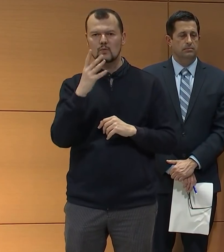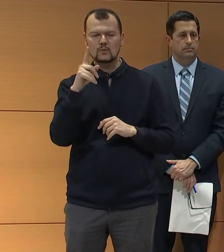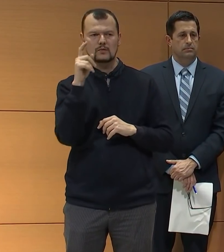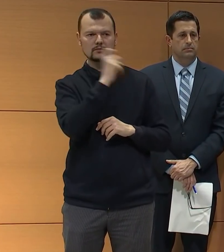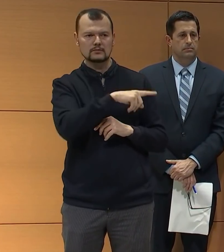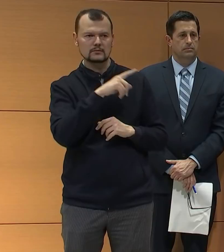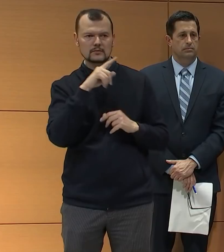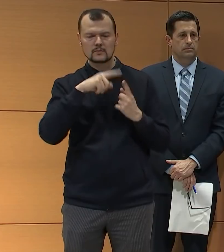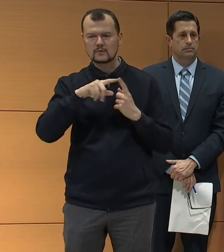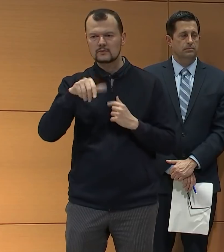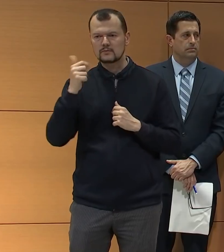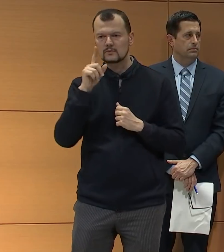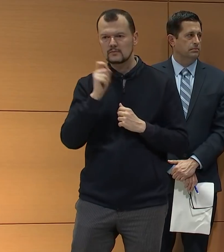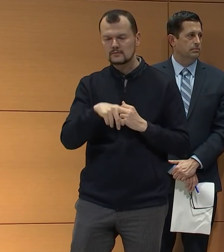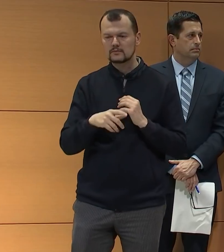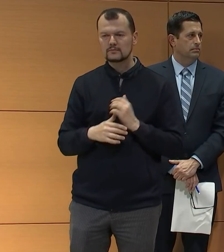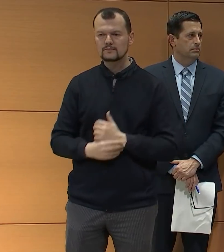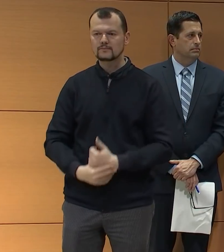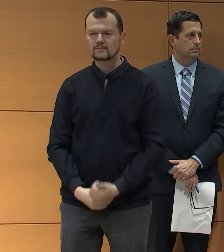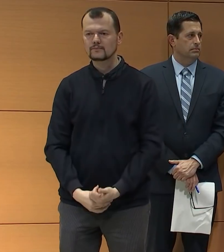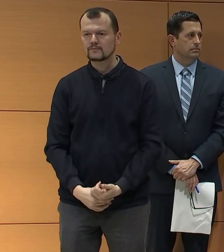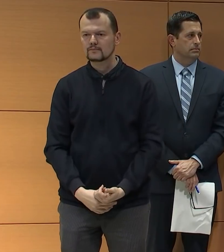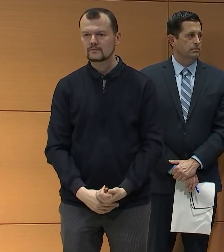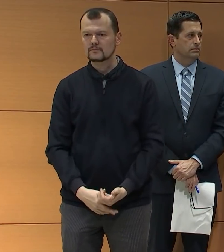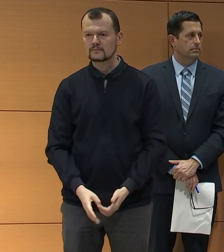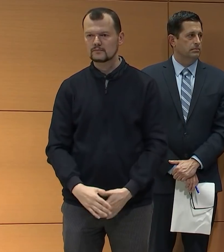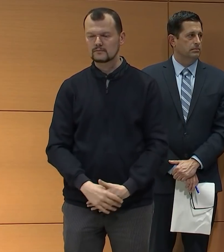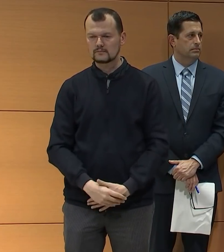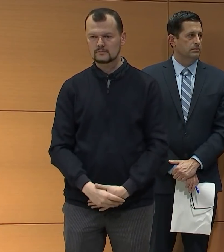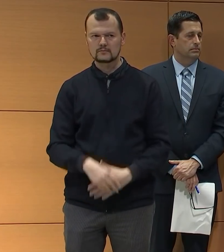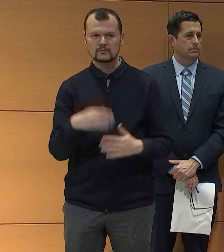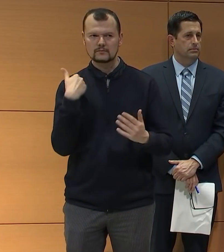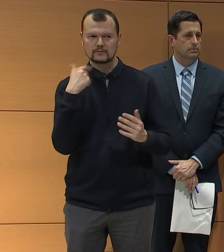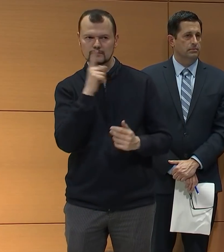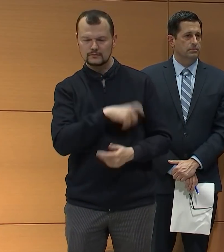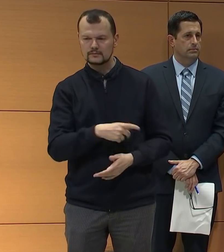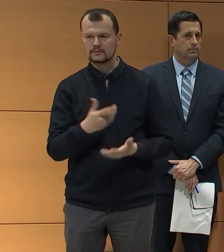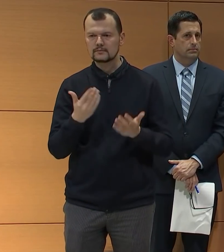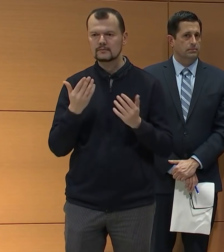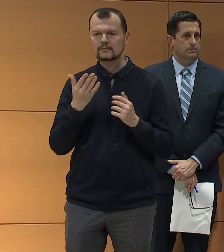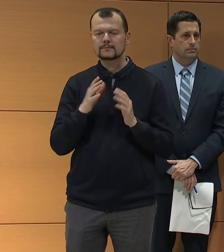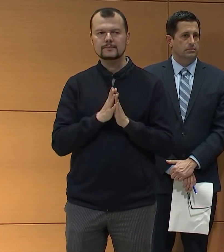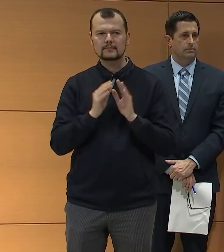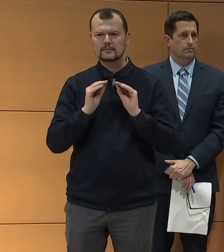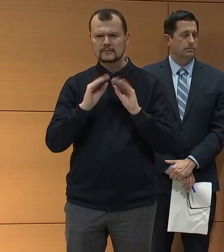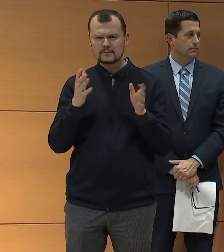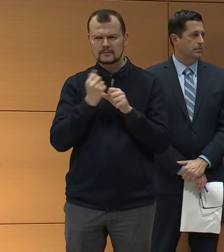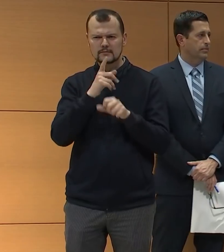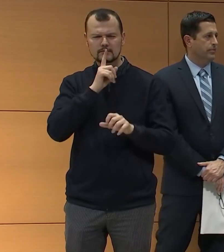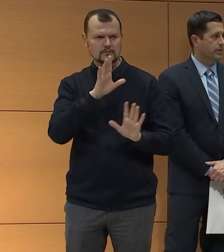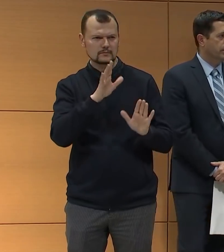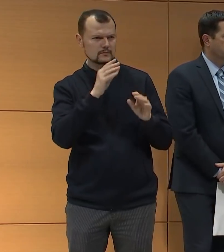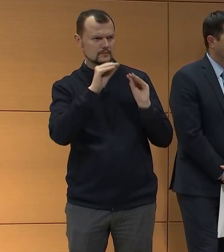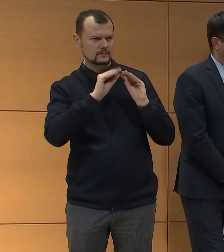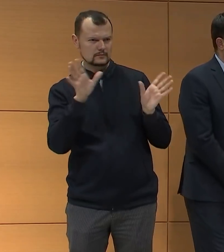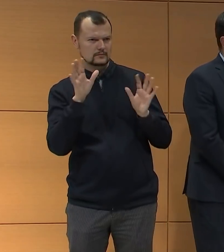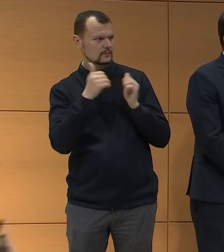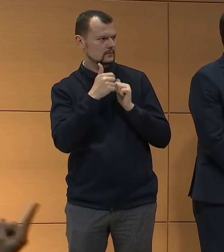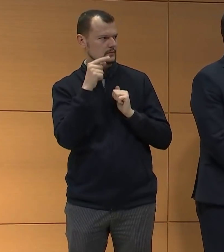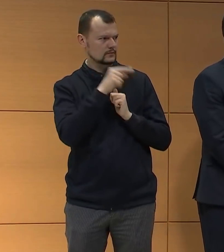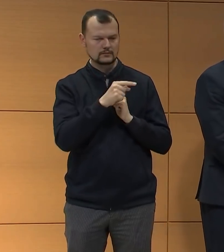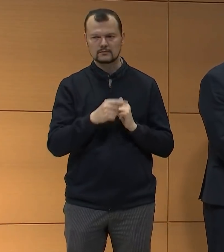Shamari Stone, and they have a couple more questions for the Fairfax County Public School official. Do you mind coming to the podium, sir?